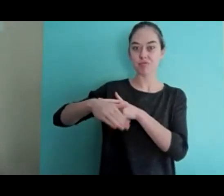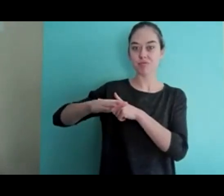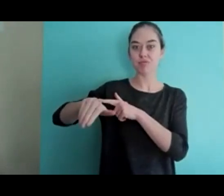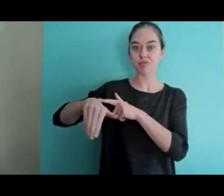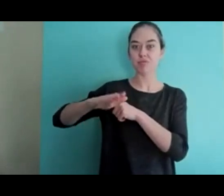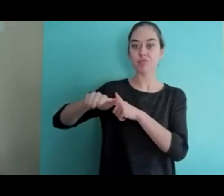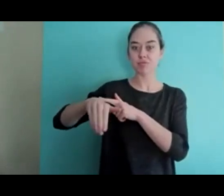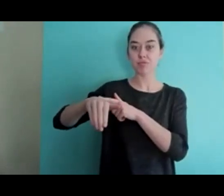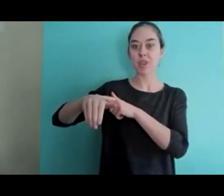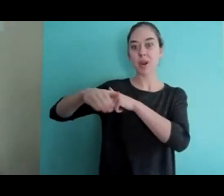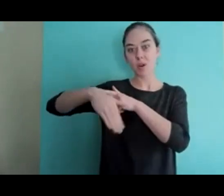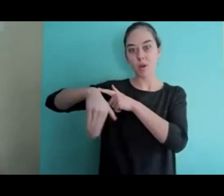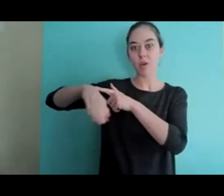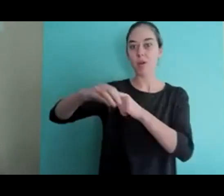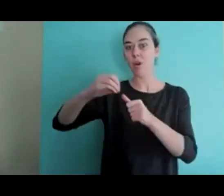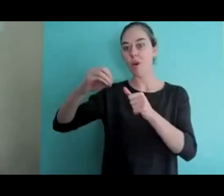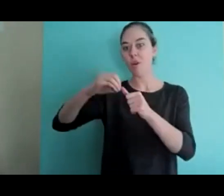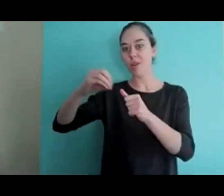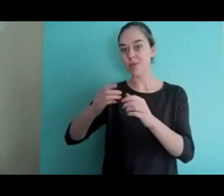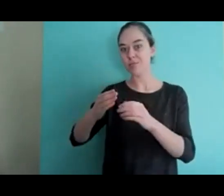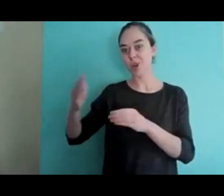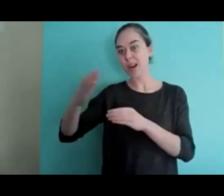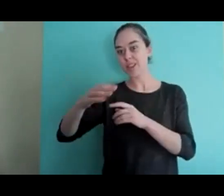And the opposite direction.